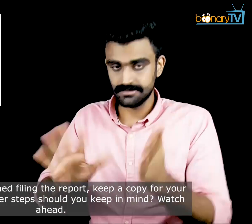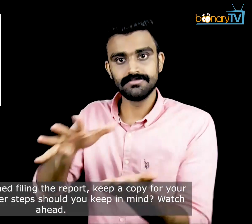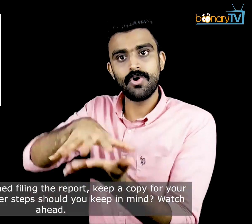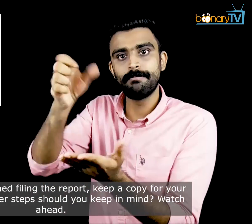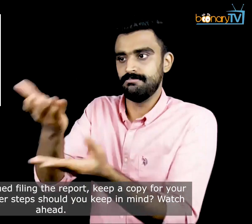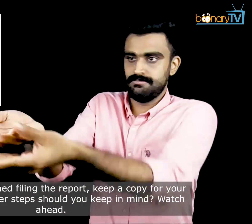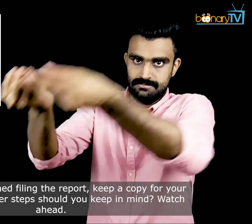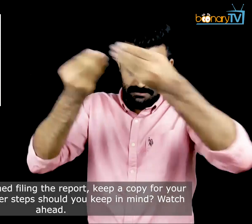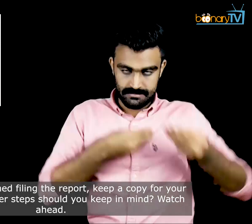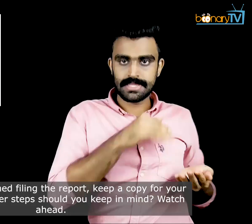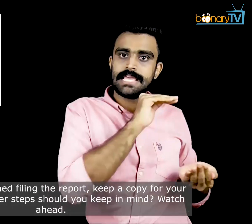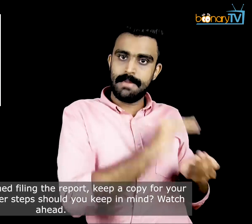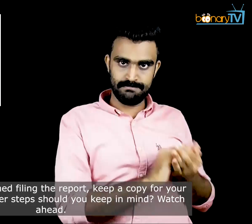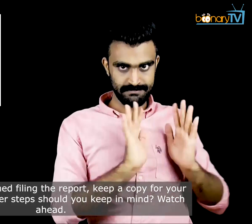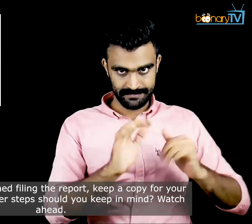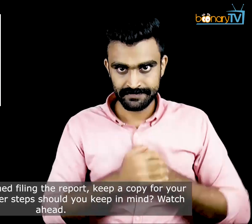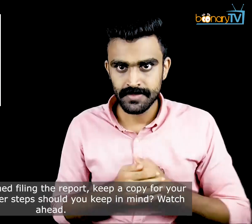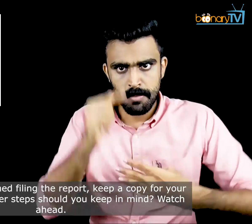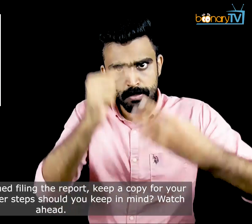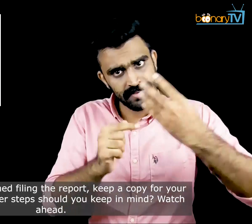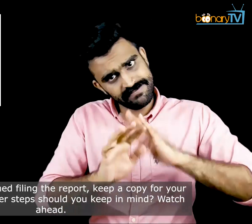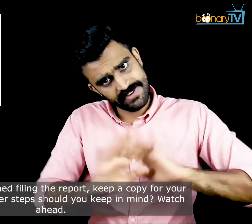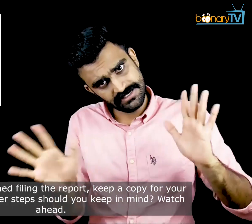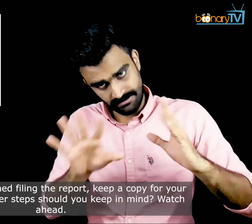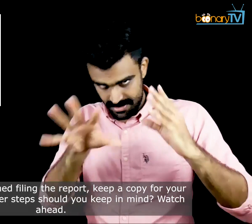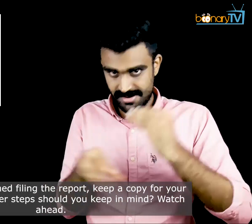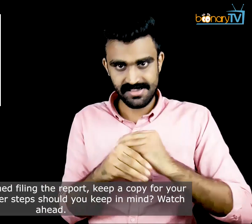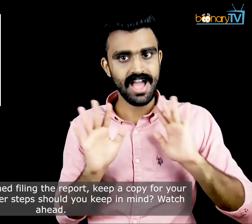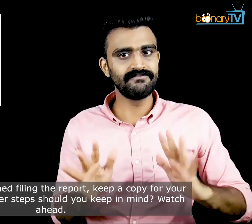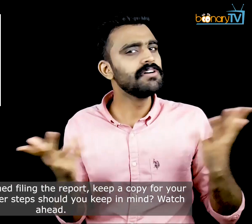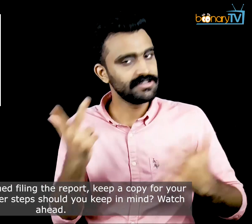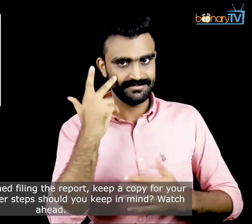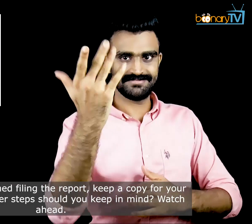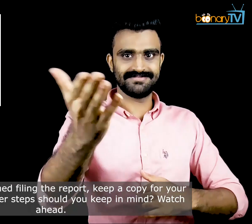copy for your records. What other steps should you keep in mind? Watch ahead.